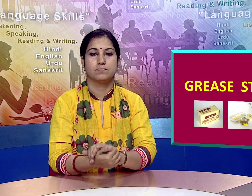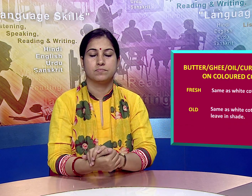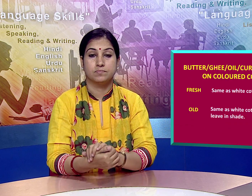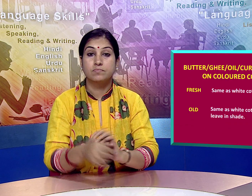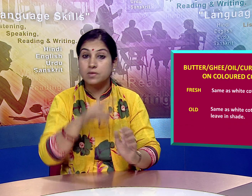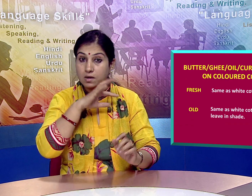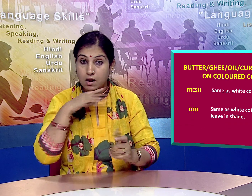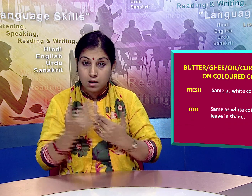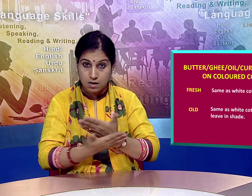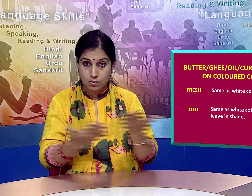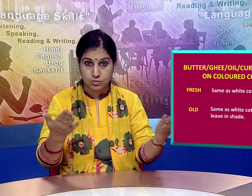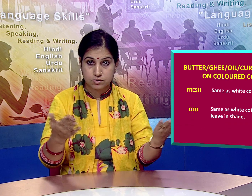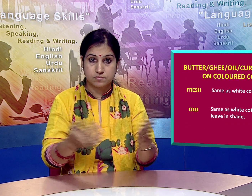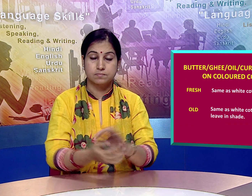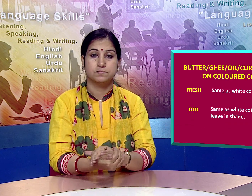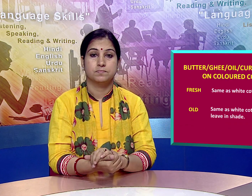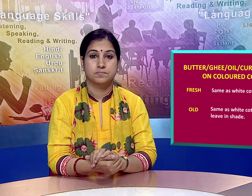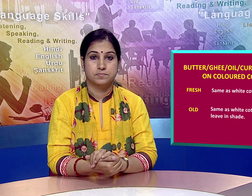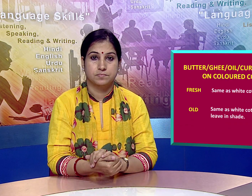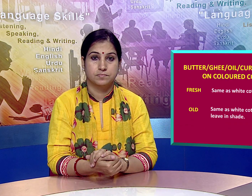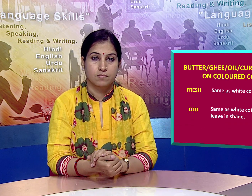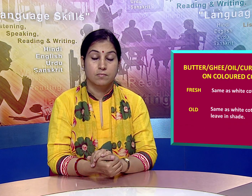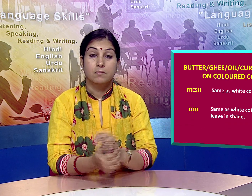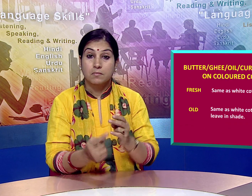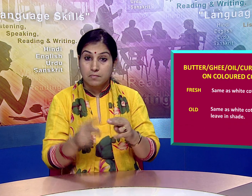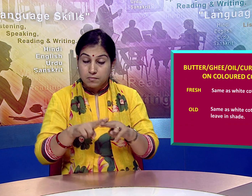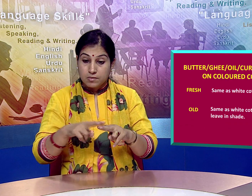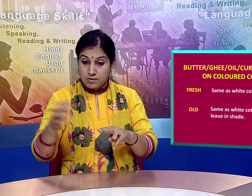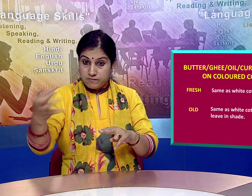For colored cotton clothes, if the stain is fresh,